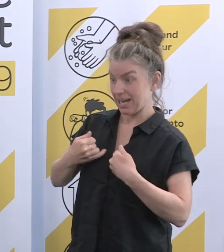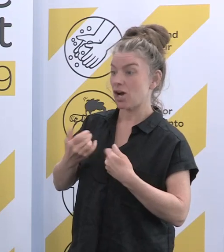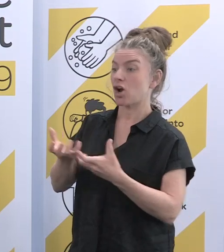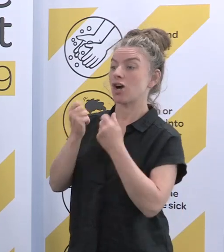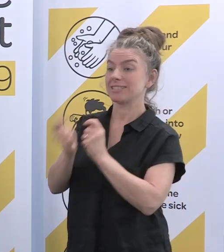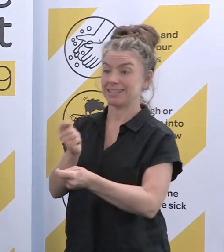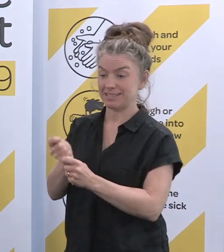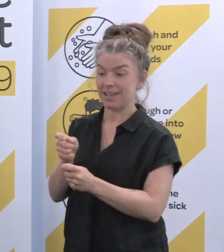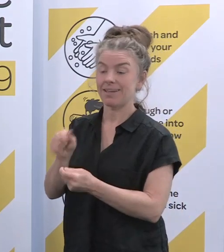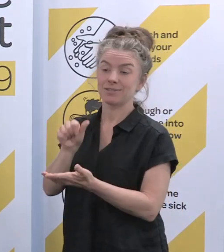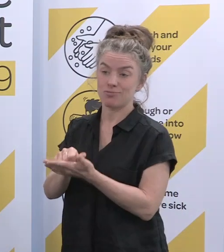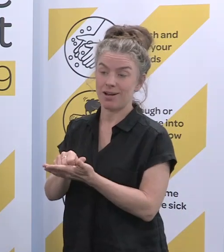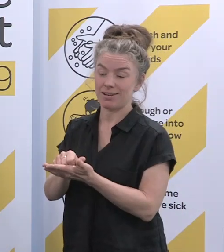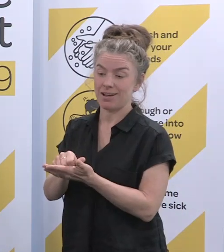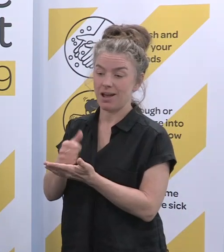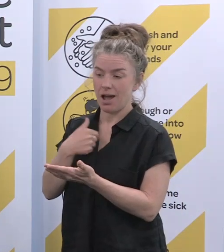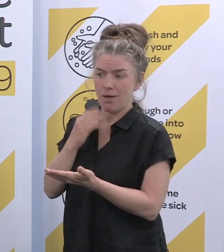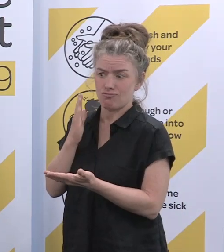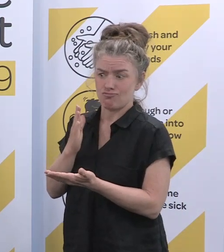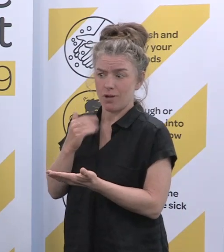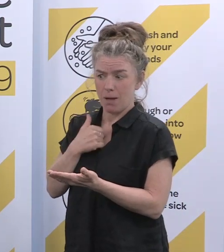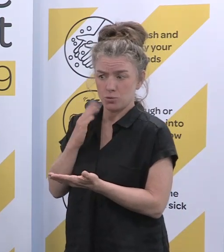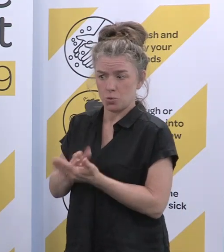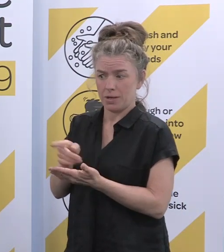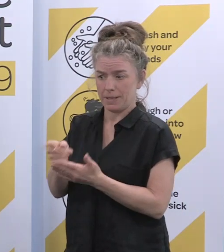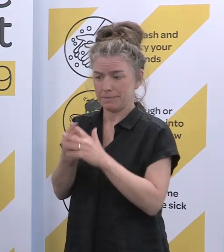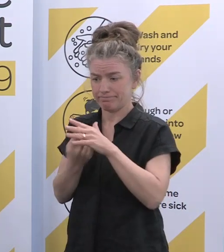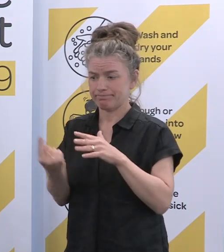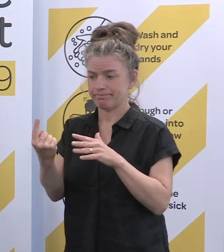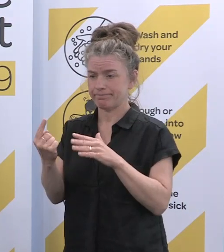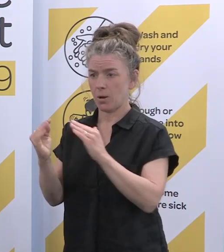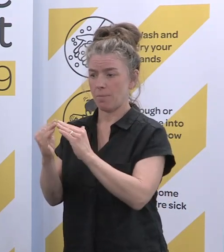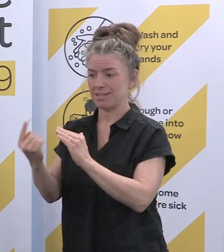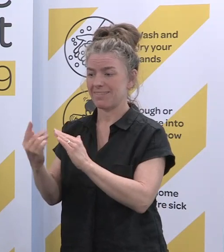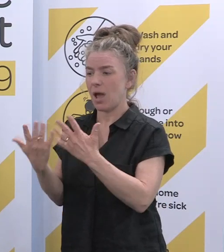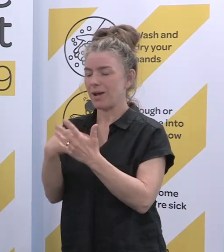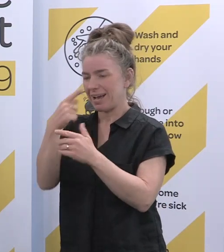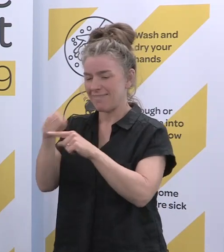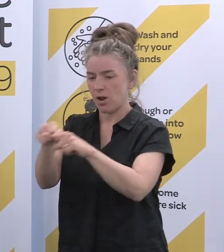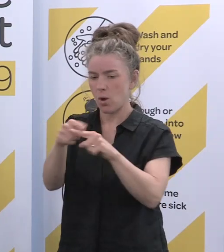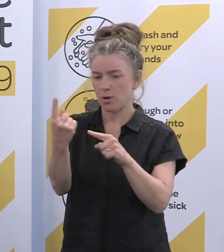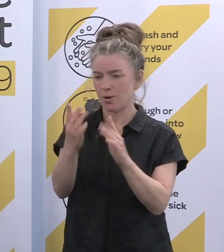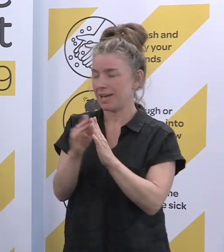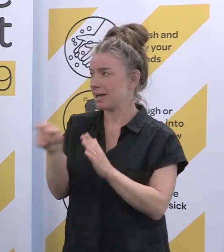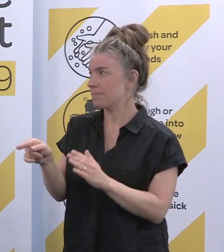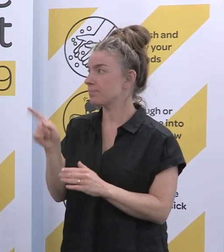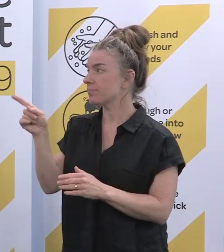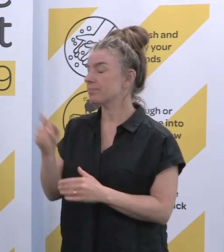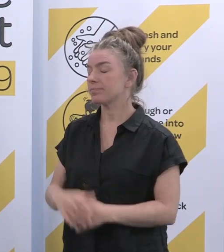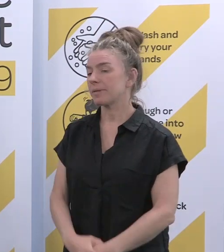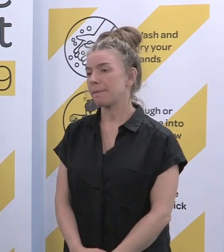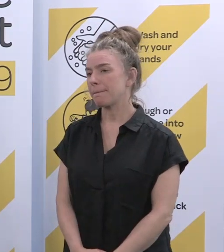then that's appropriate, and I'm trusting that he's in self-isolation and that now we can trace any contacts. Do you think we need to take more of